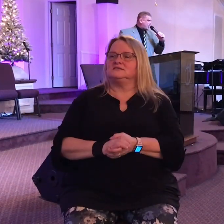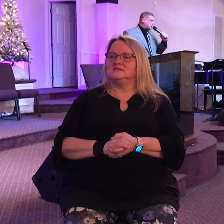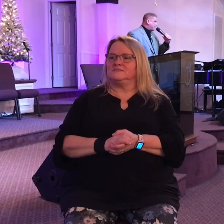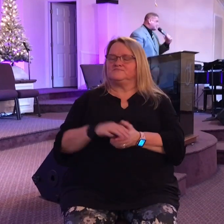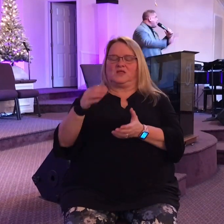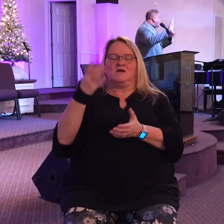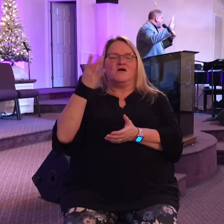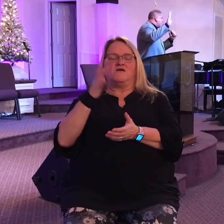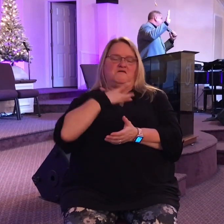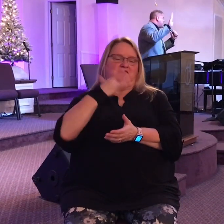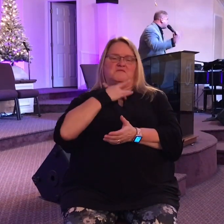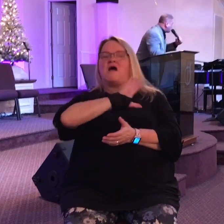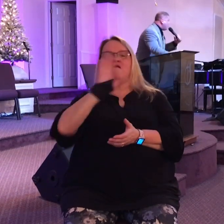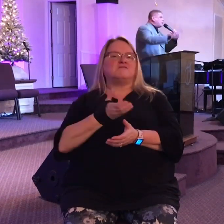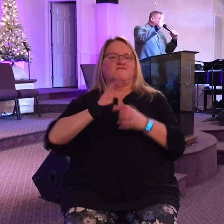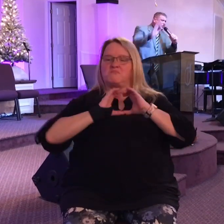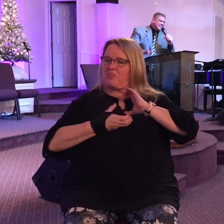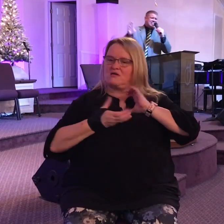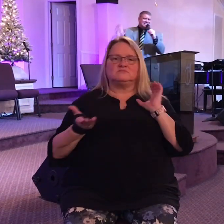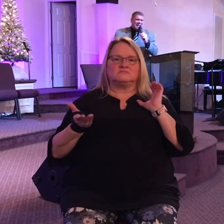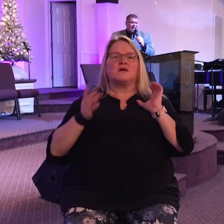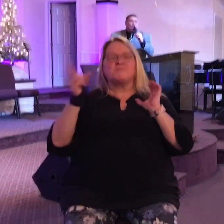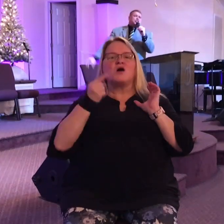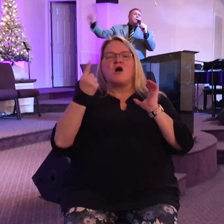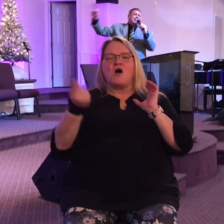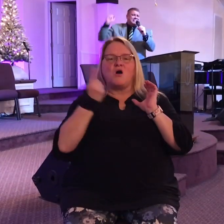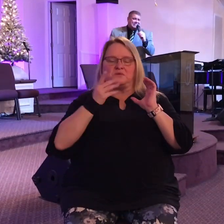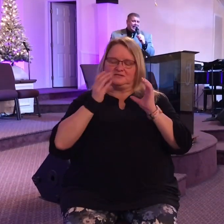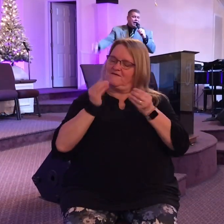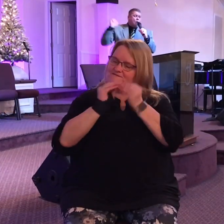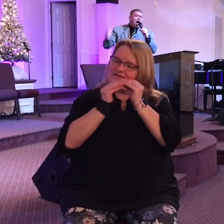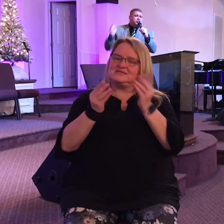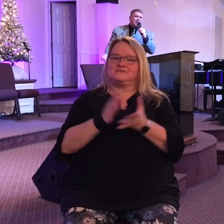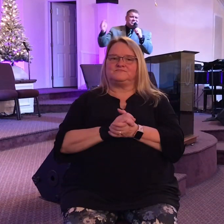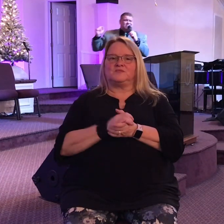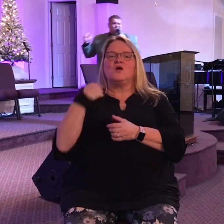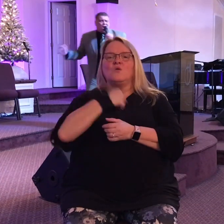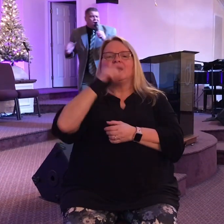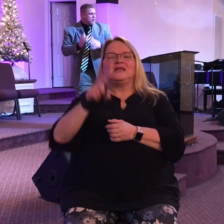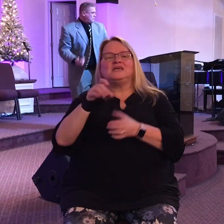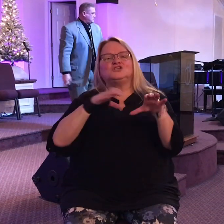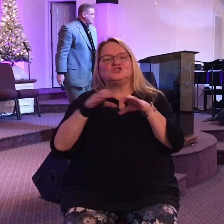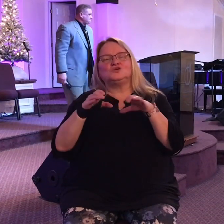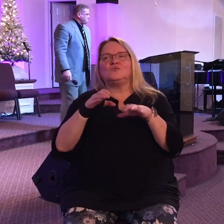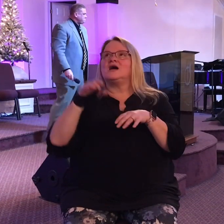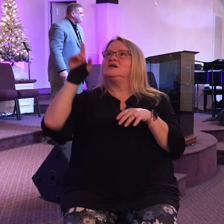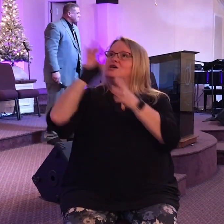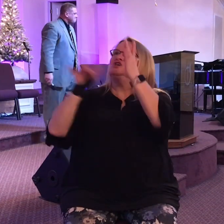broke in the first place. We ought to be doing what Jesus did so we can see what Jesus saw.